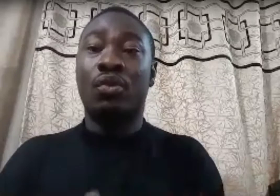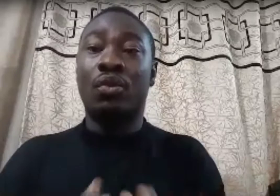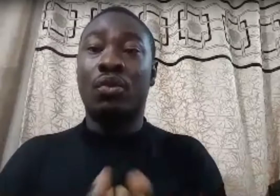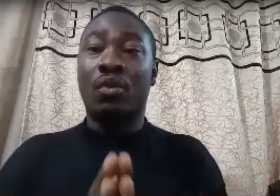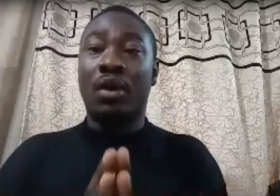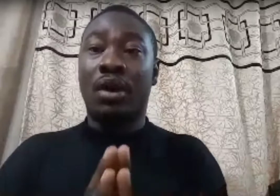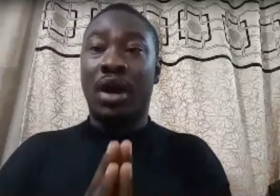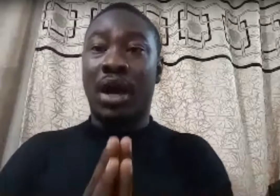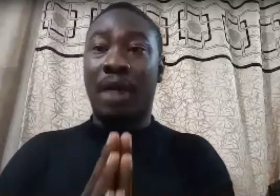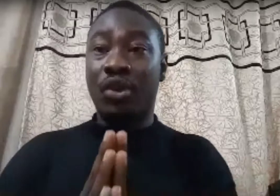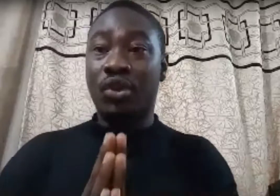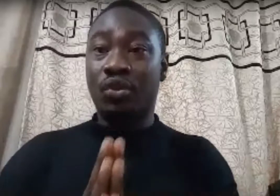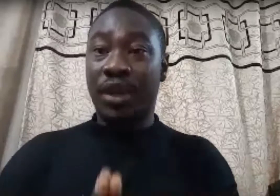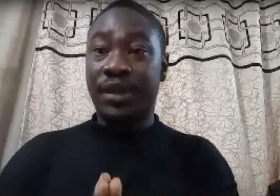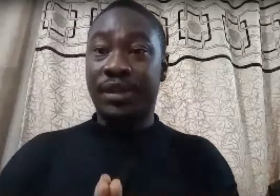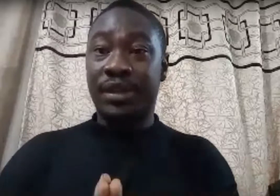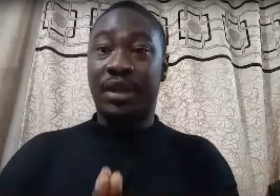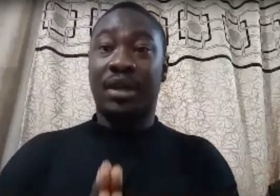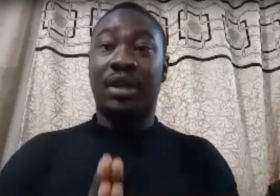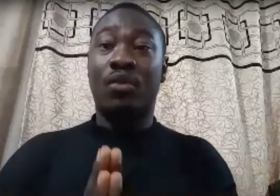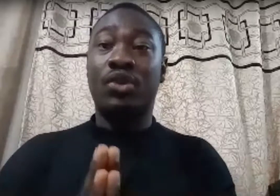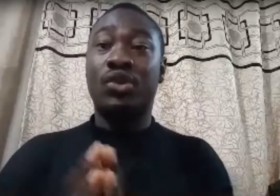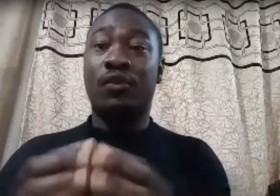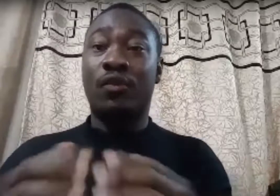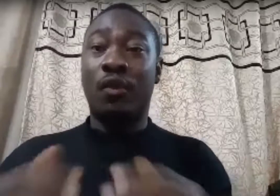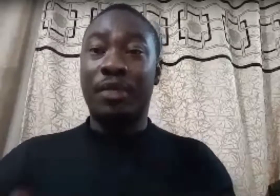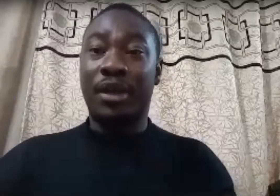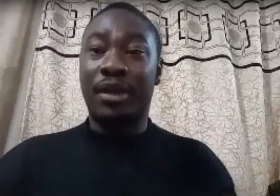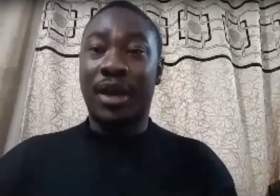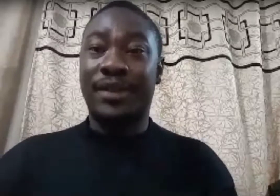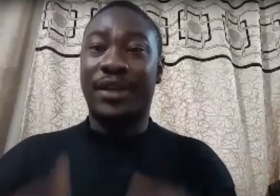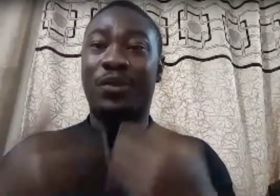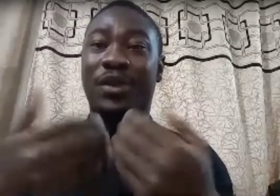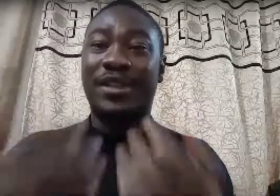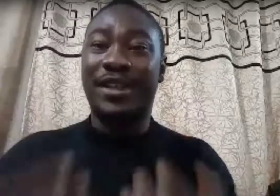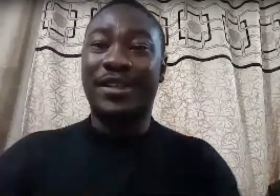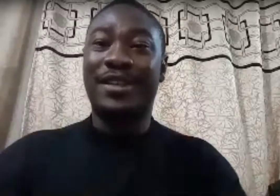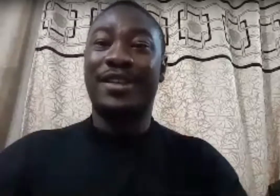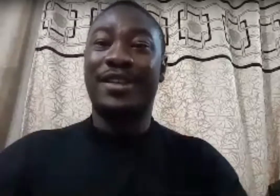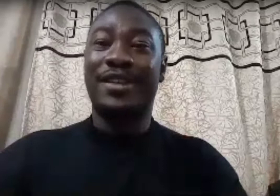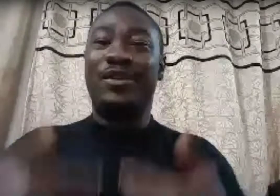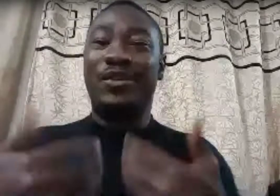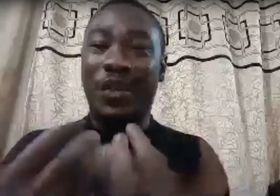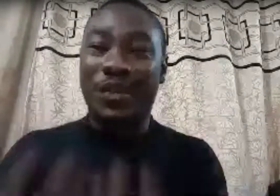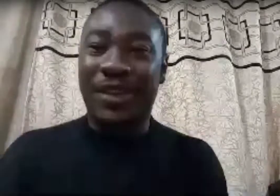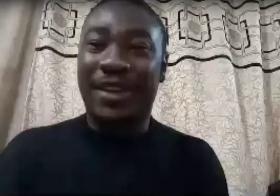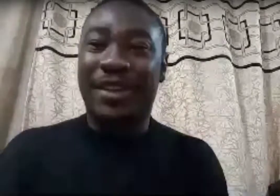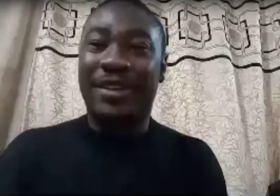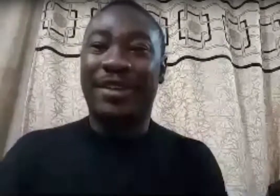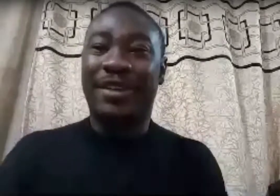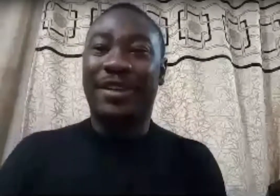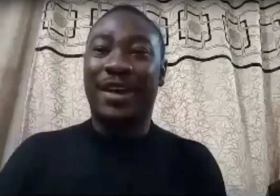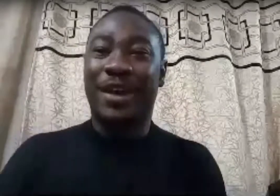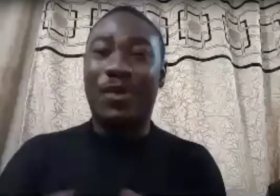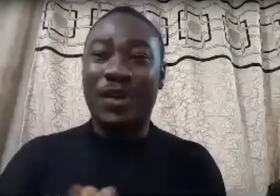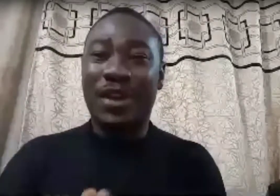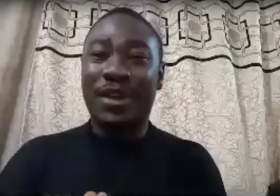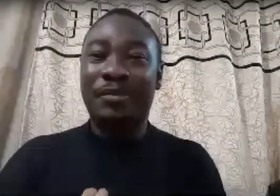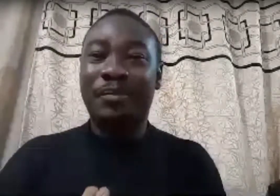follow me as I do it. So let's do it together. Are we together? I can just imagine each one of you in your